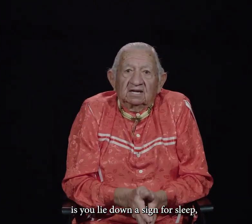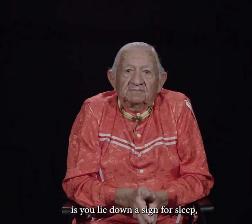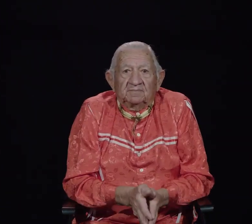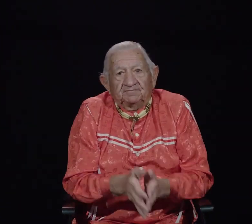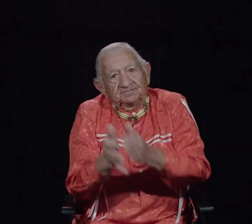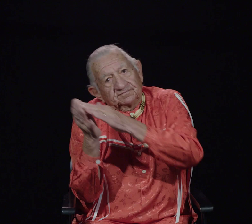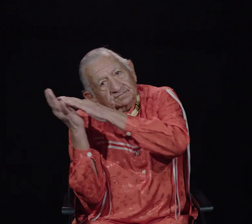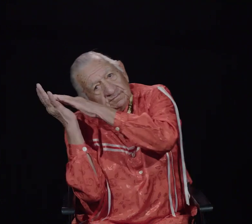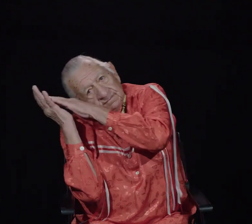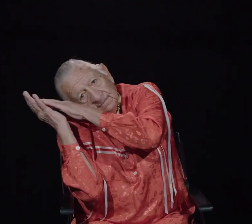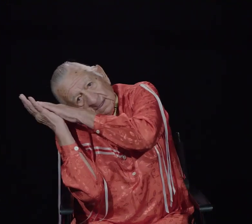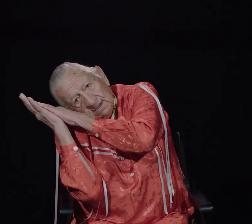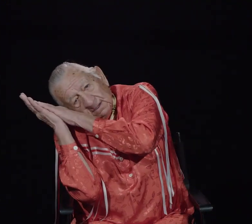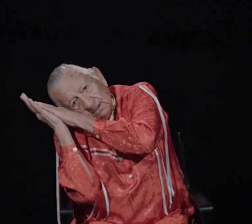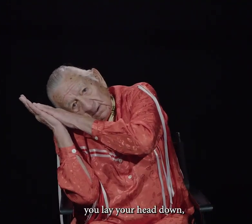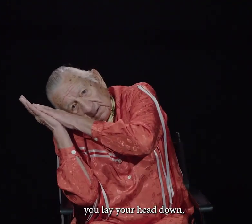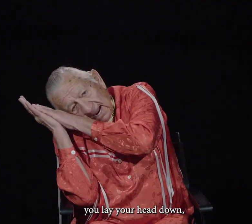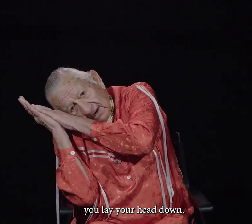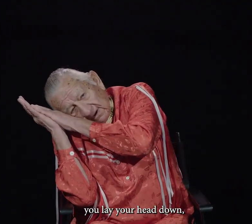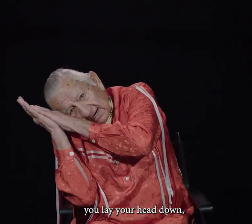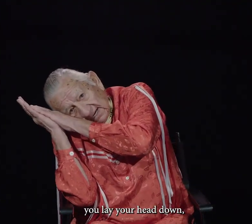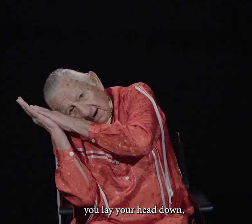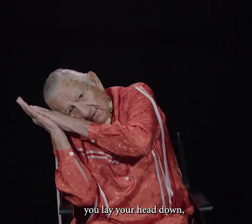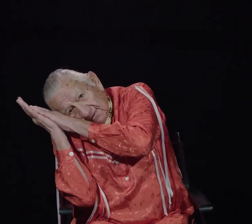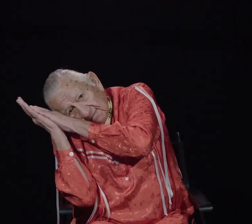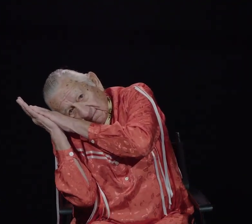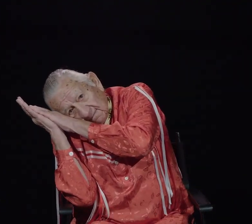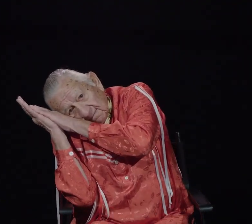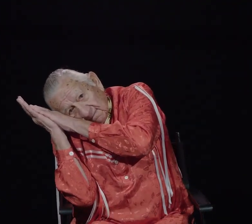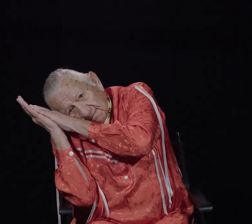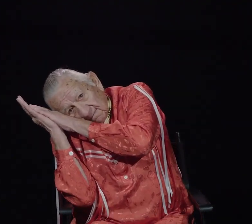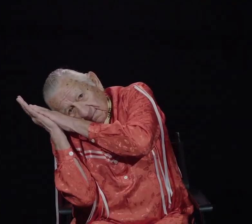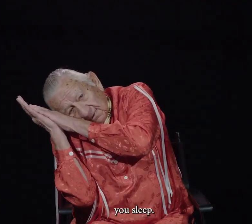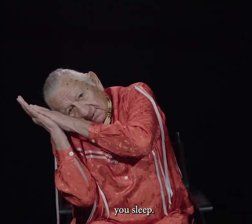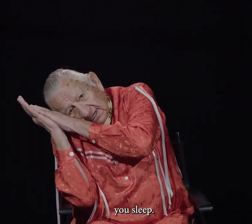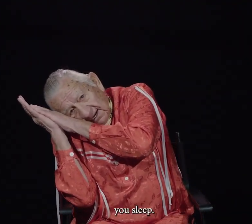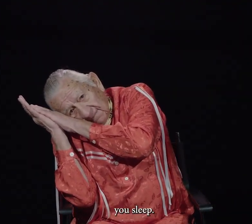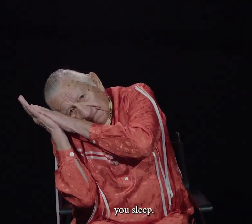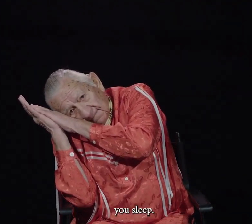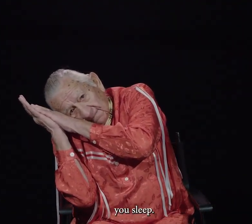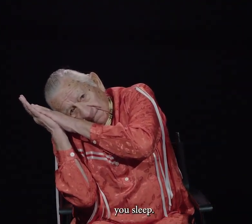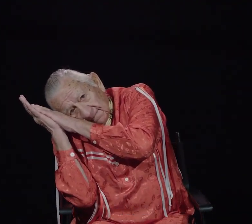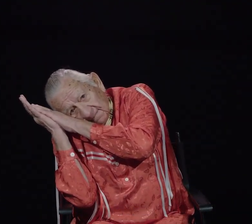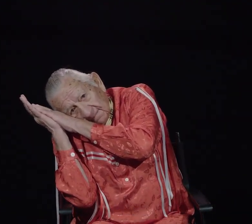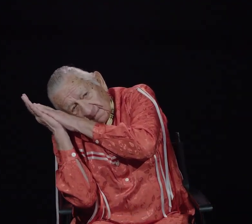sleep, you lay your head down. You sleep.